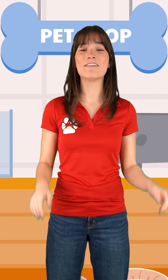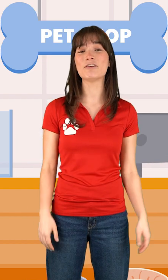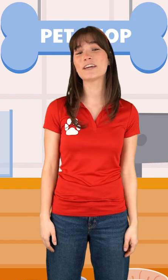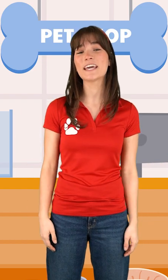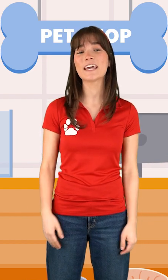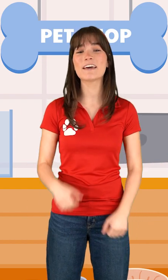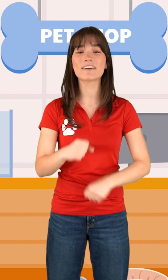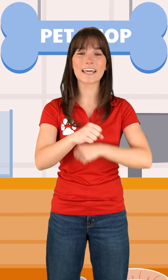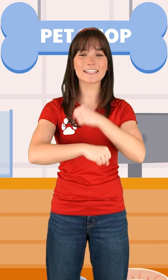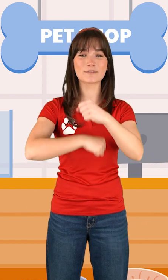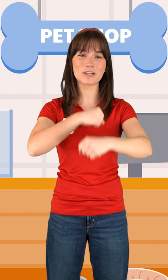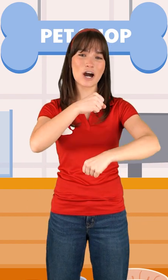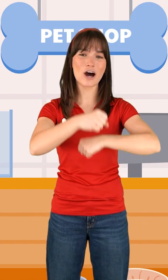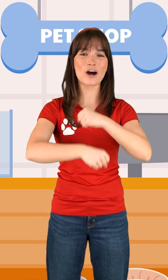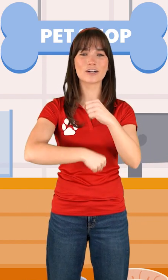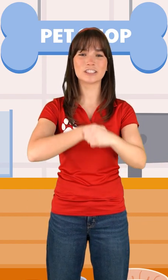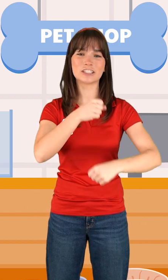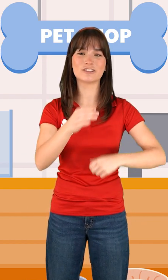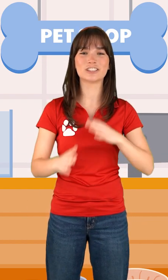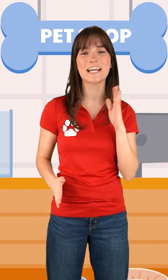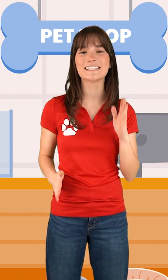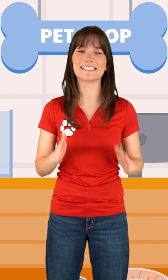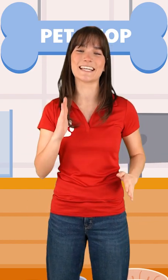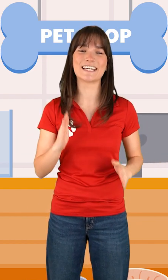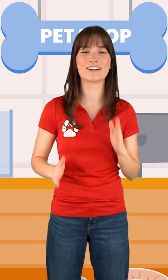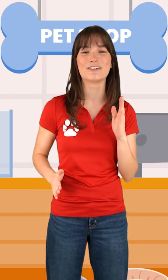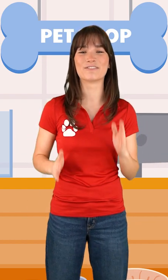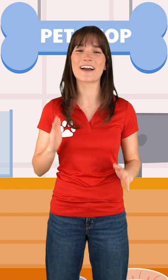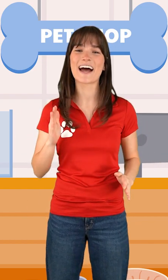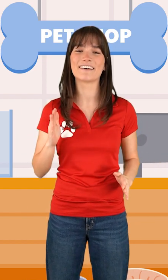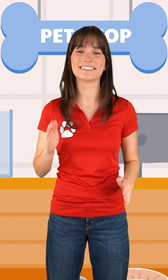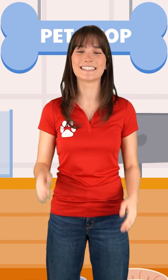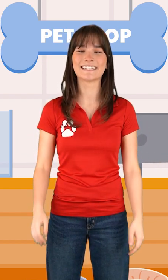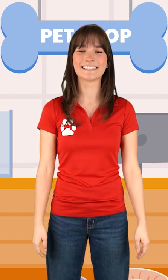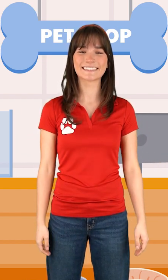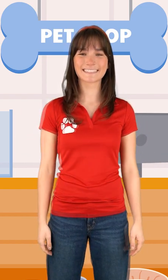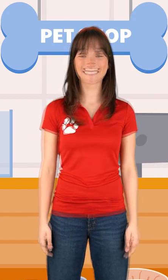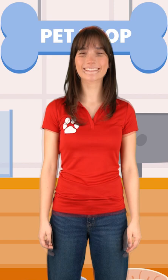you give a cat some yarn, she'll chase it around.